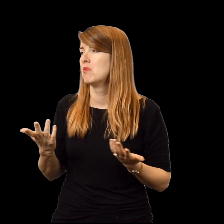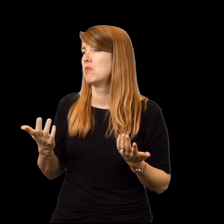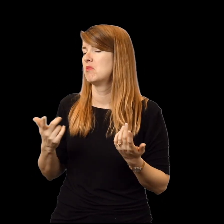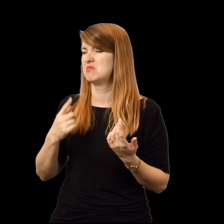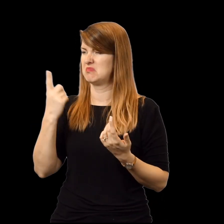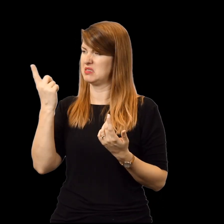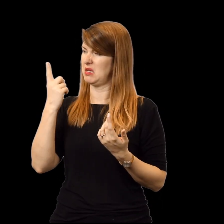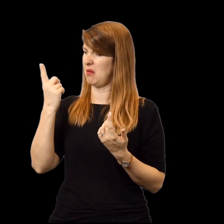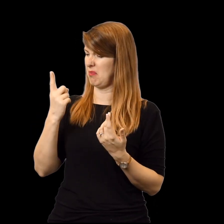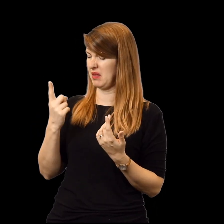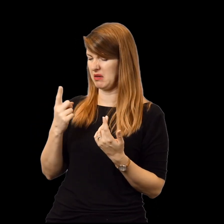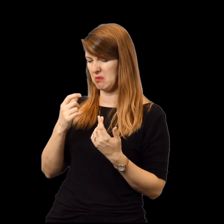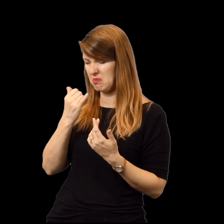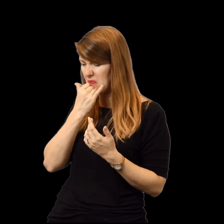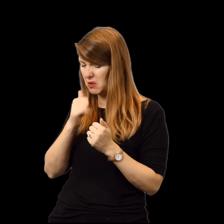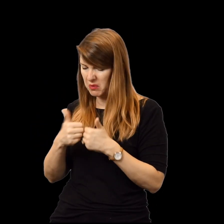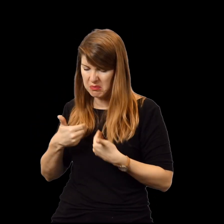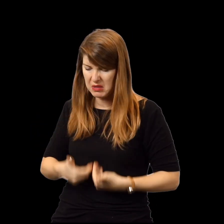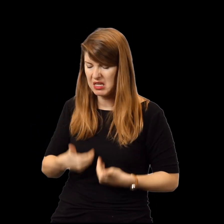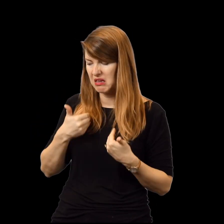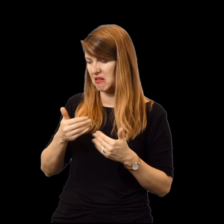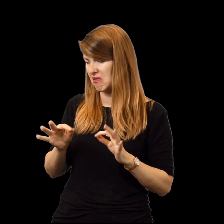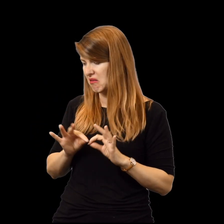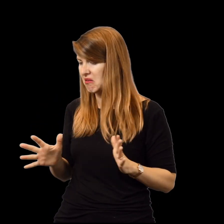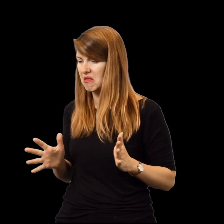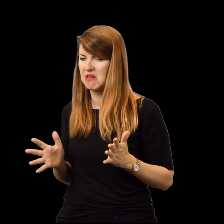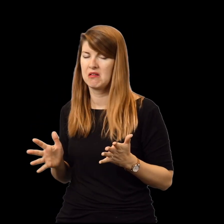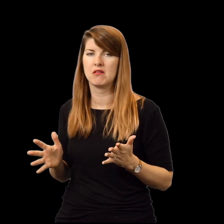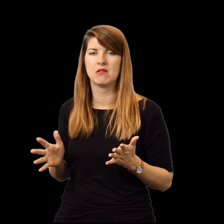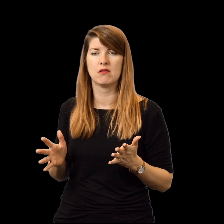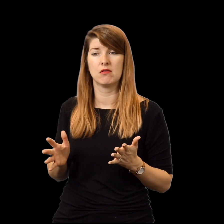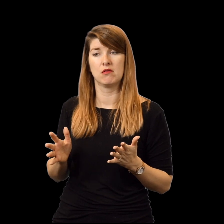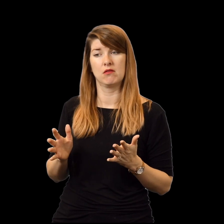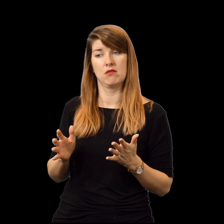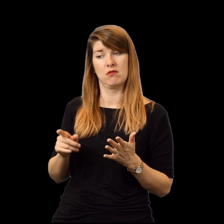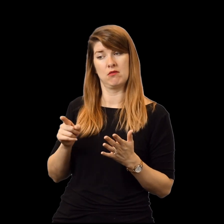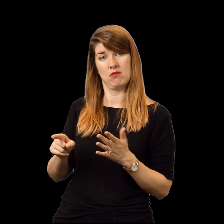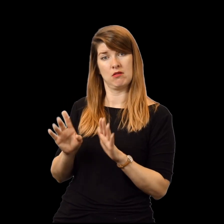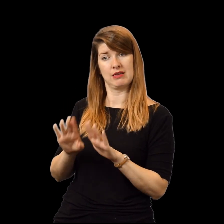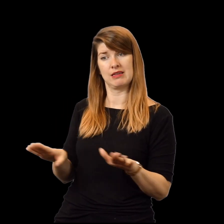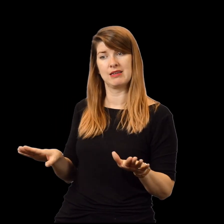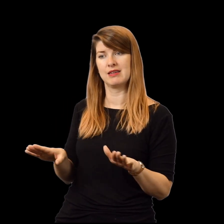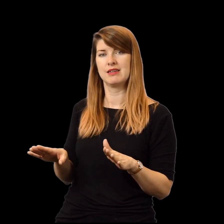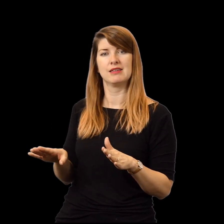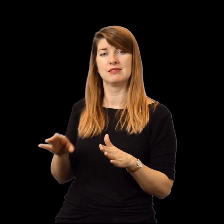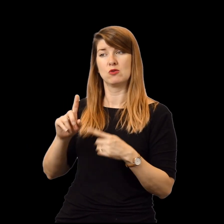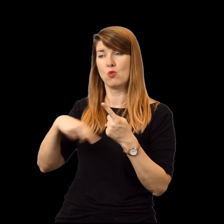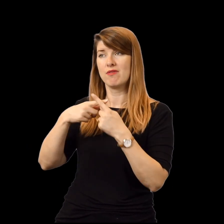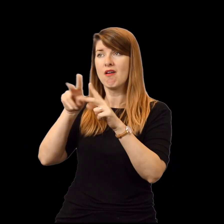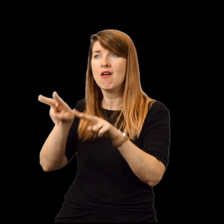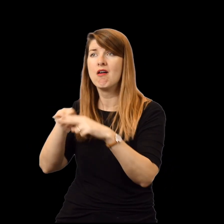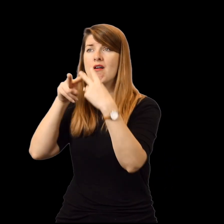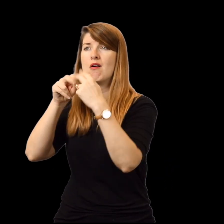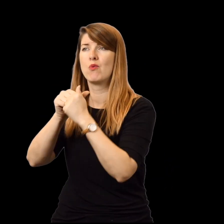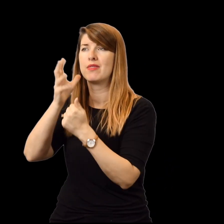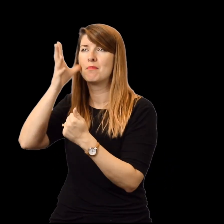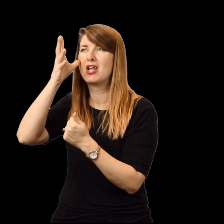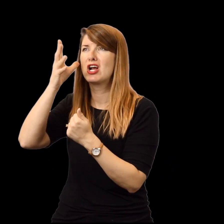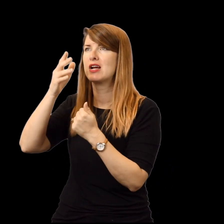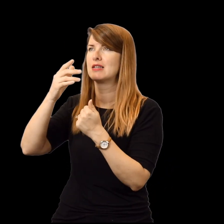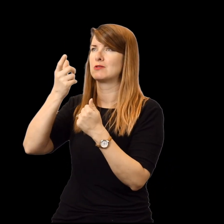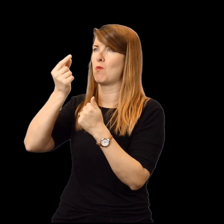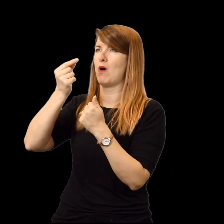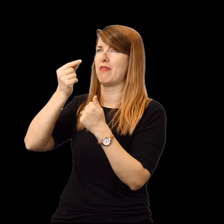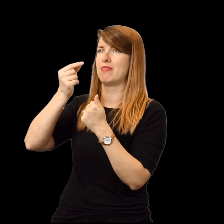relationship. There's something basically wrong with me. These kids, they don't get reflected